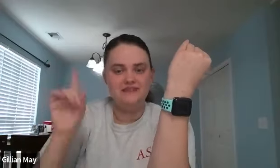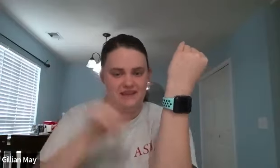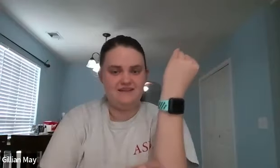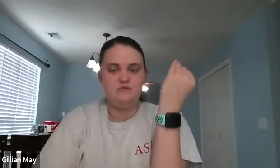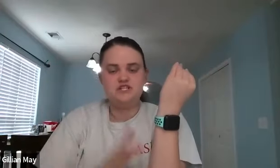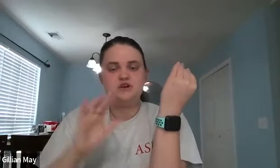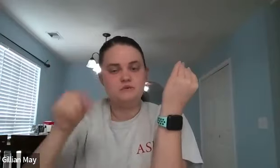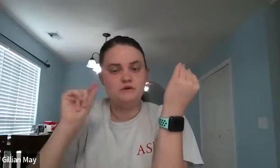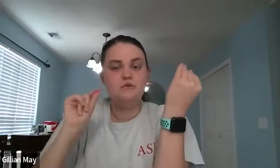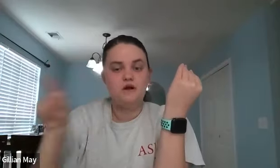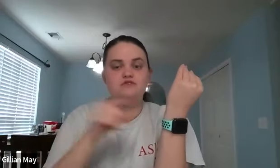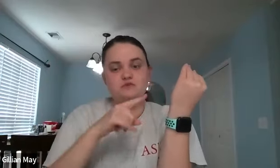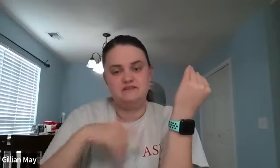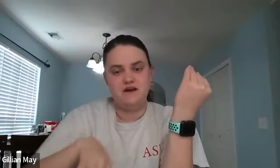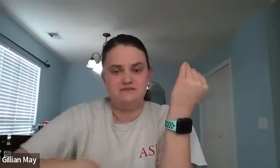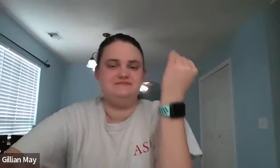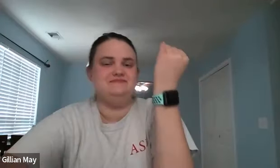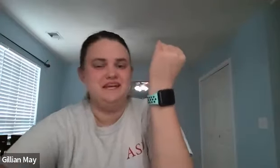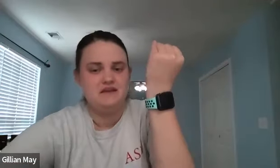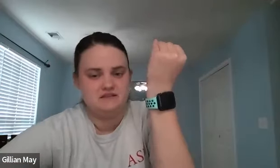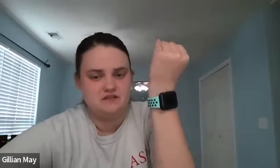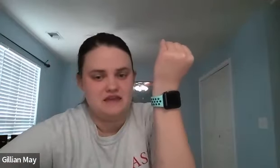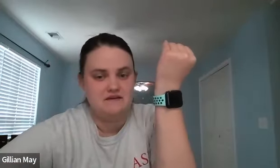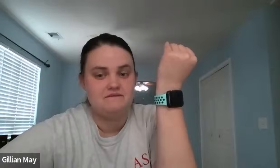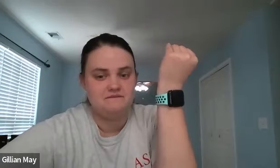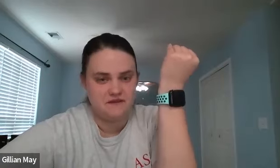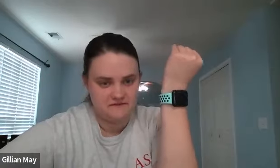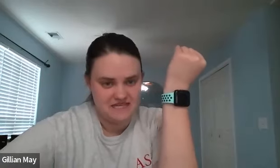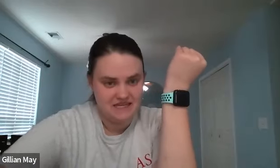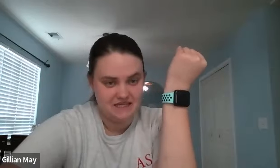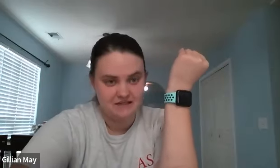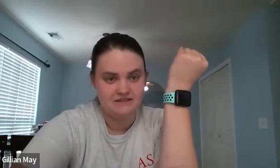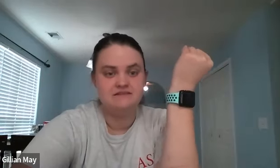Yeah, we're just going through 1 through 25. So then 15.